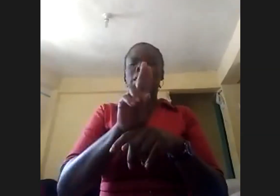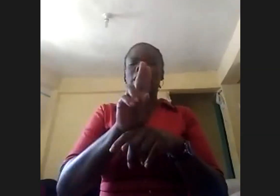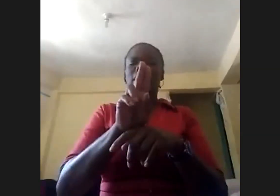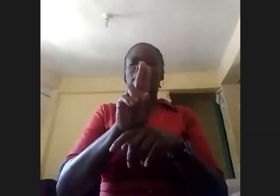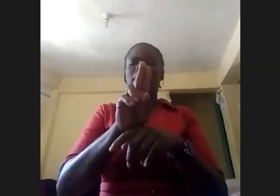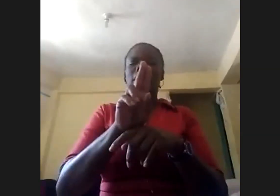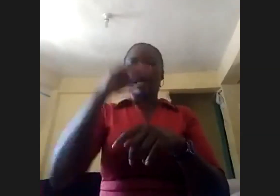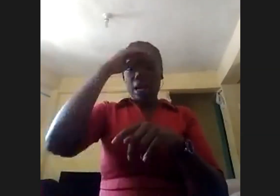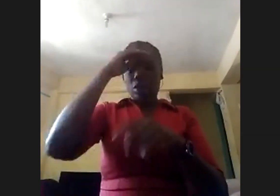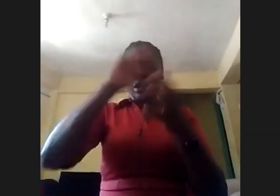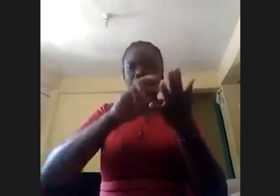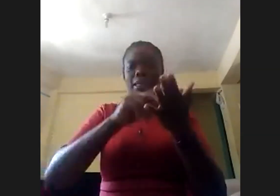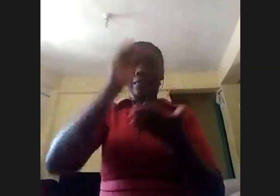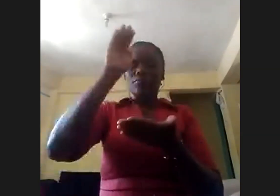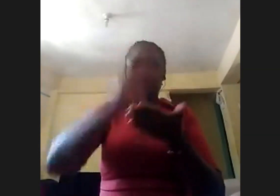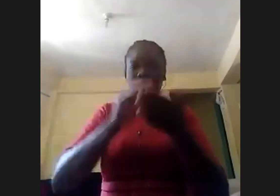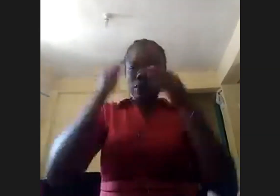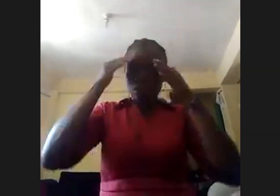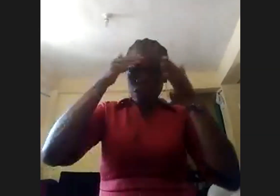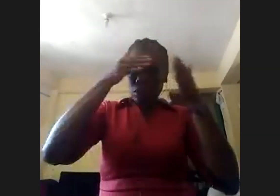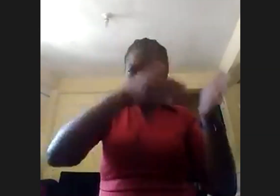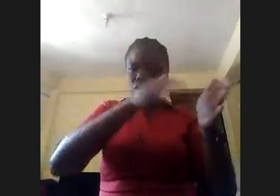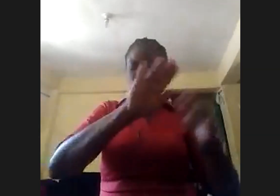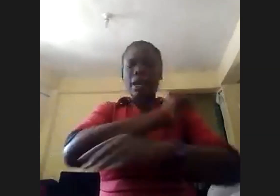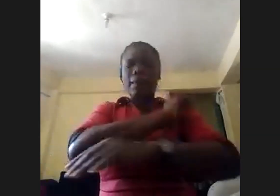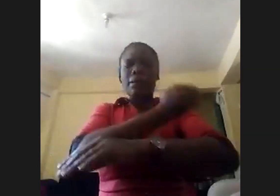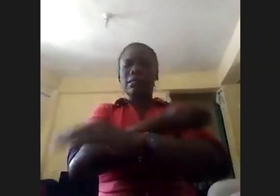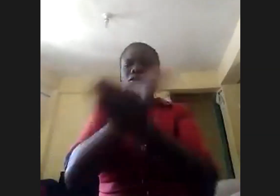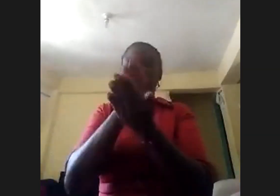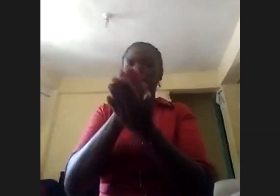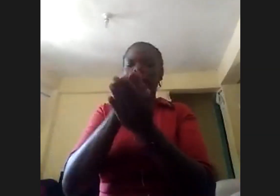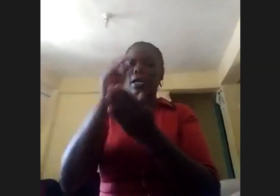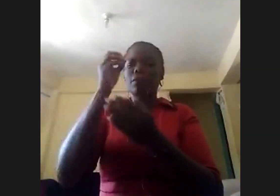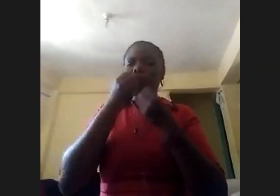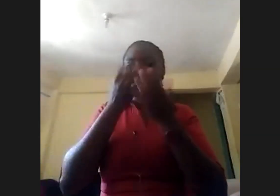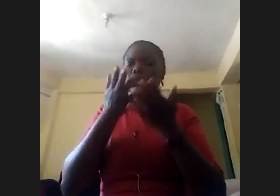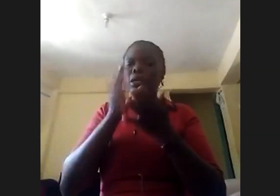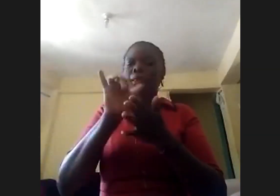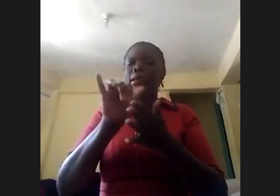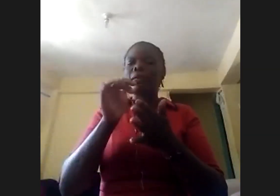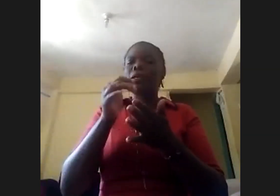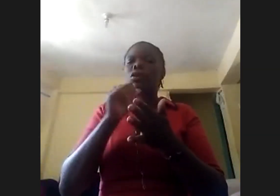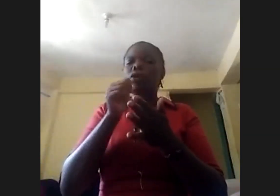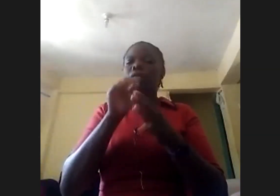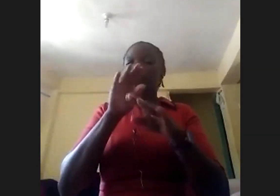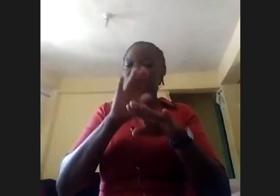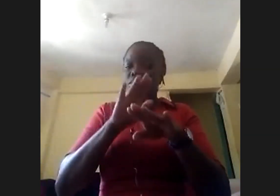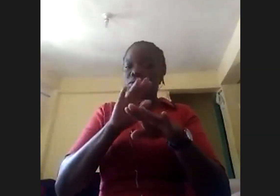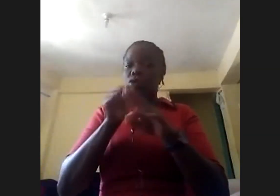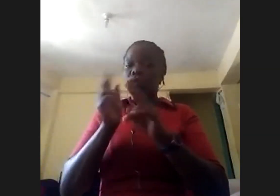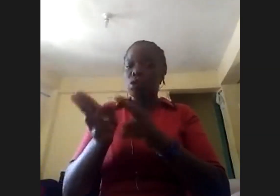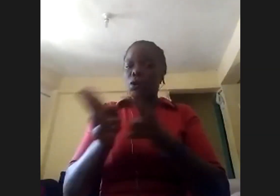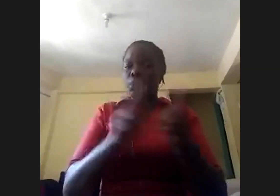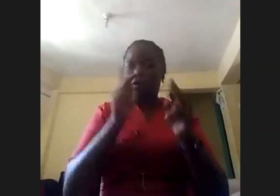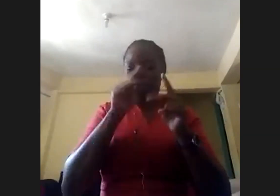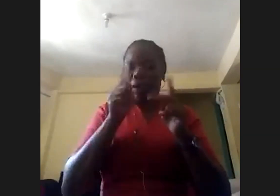your concentration, decreases your capacity to retain information. That's why it's not unusual for someone who has an alcohol